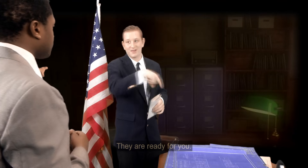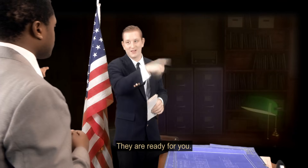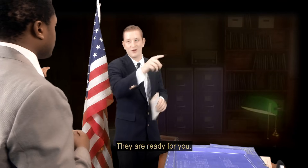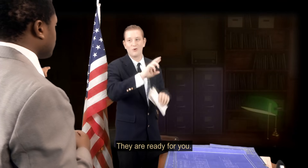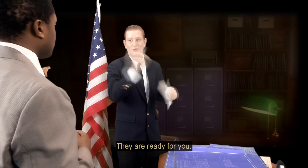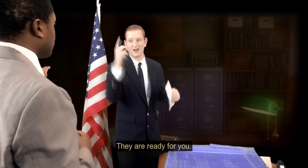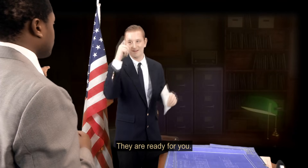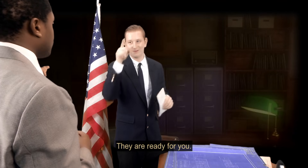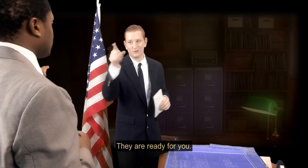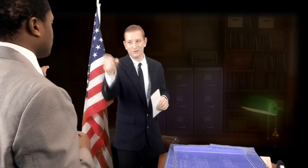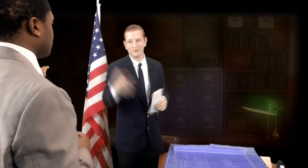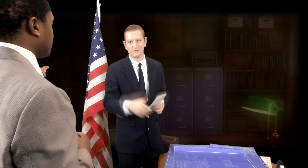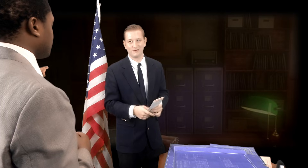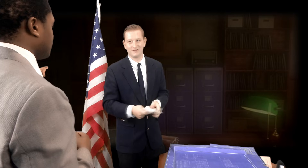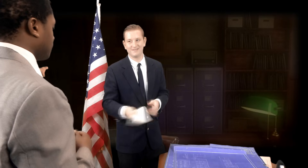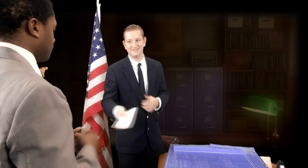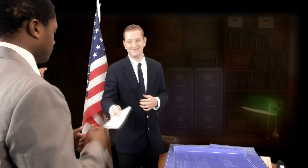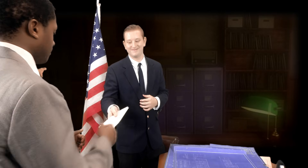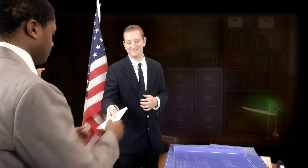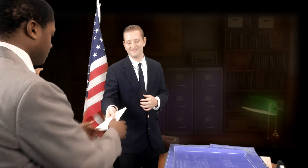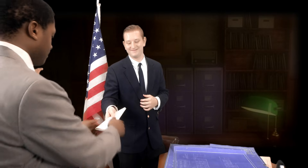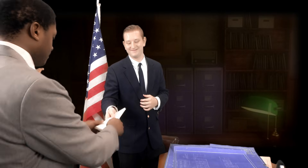They are ready for you.